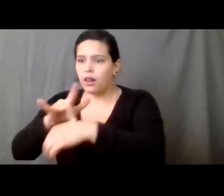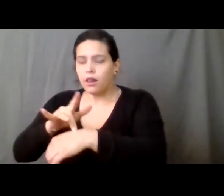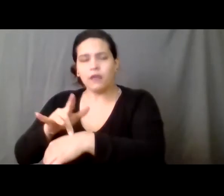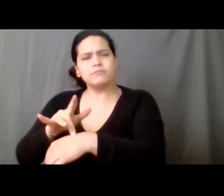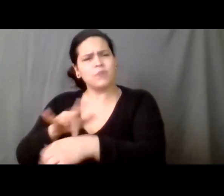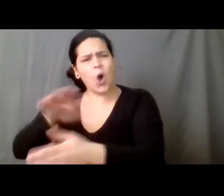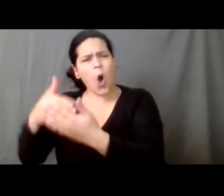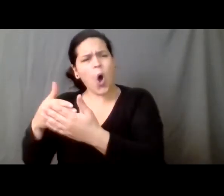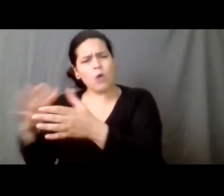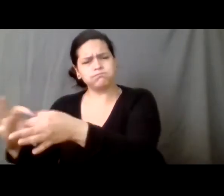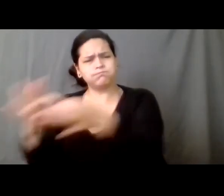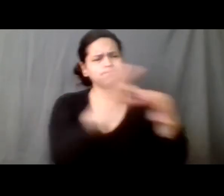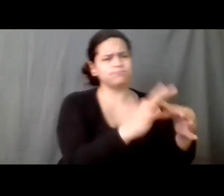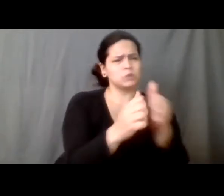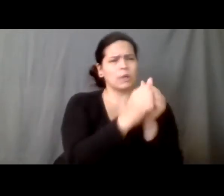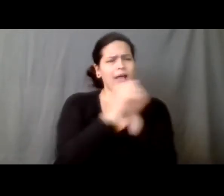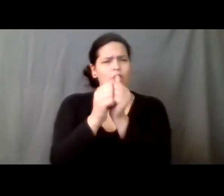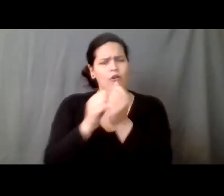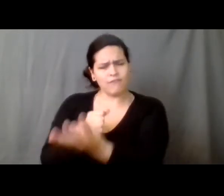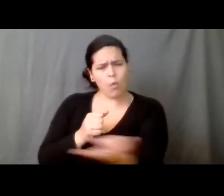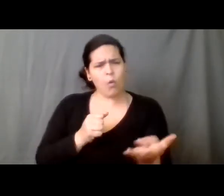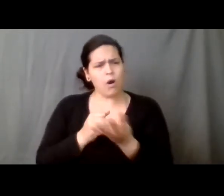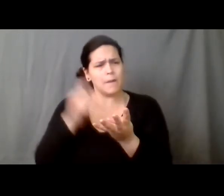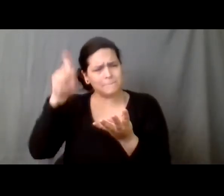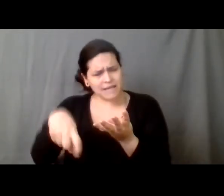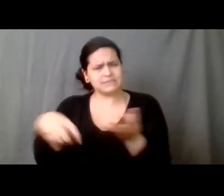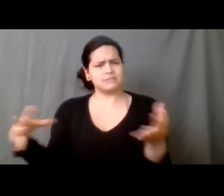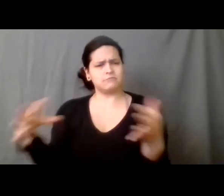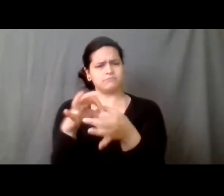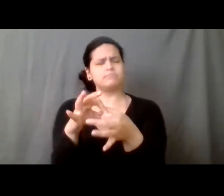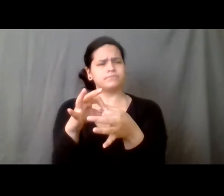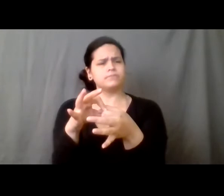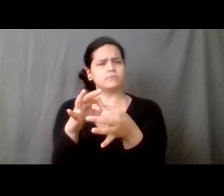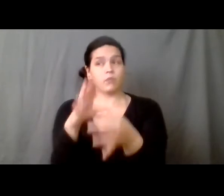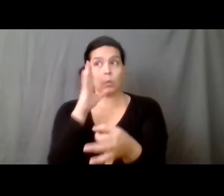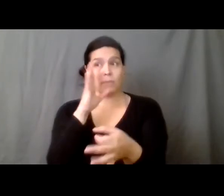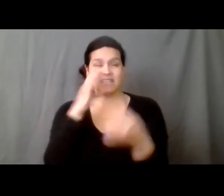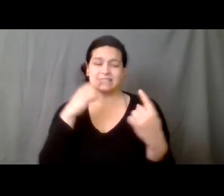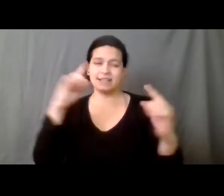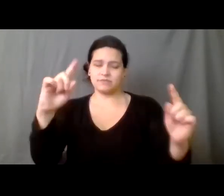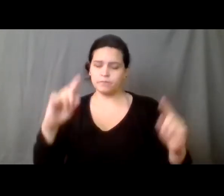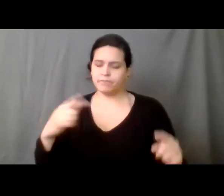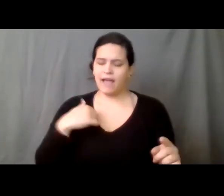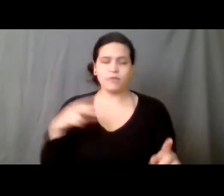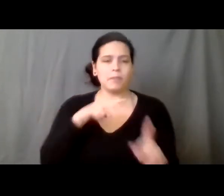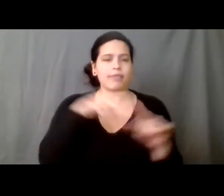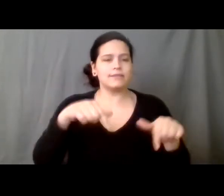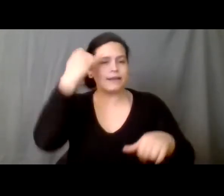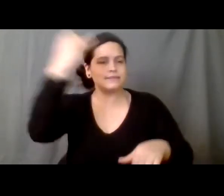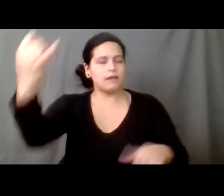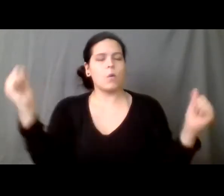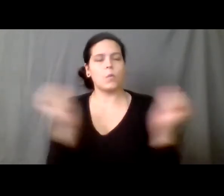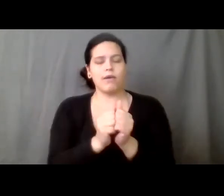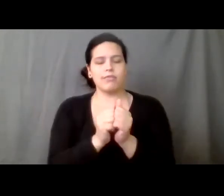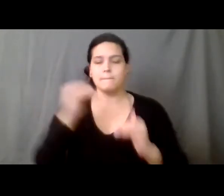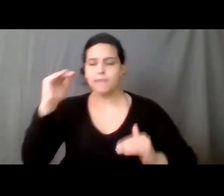to be balanced in the way we do this, and then we will be successful. Now, I've taken this idea of balance and thinking